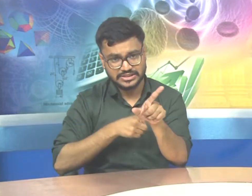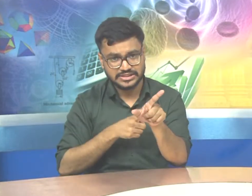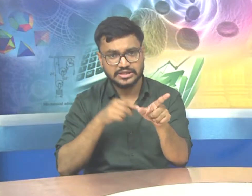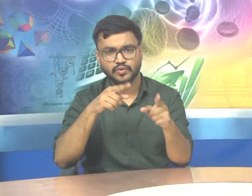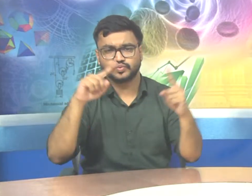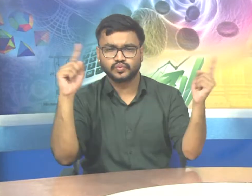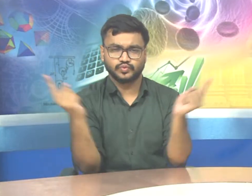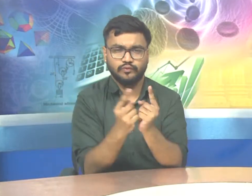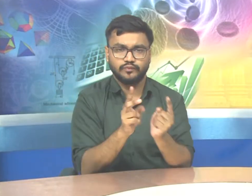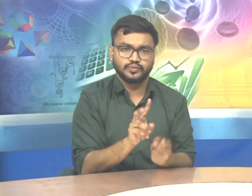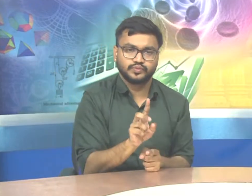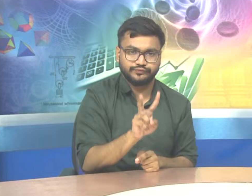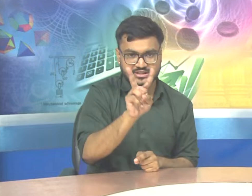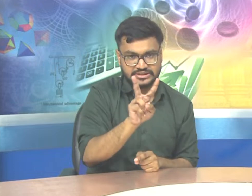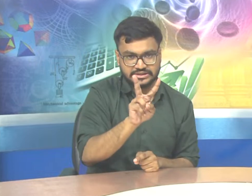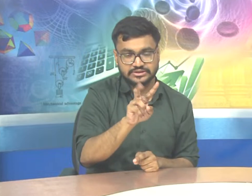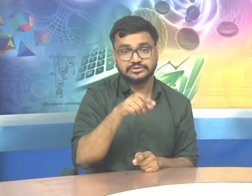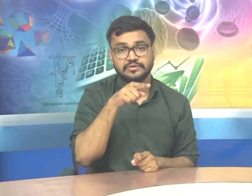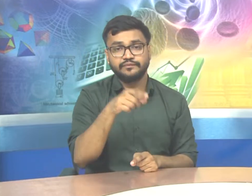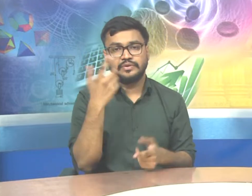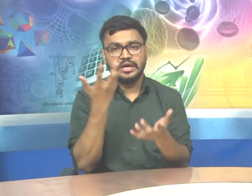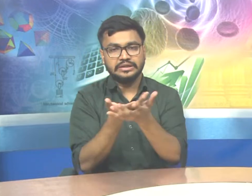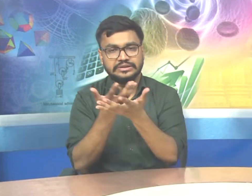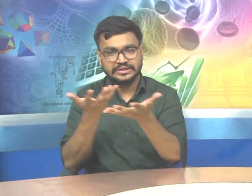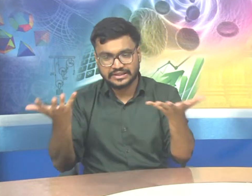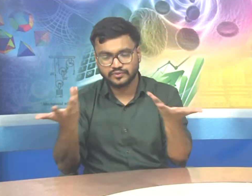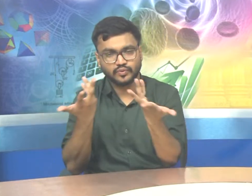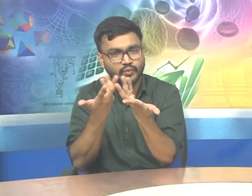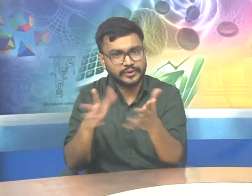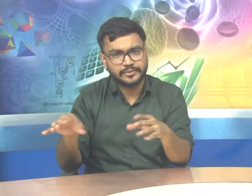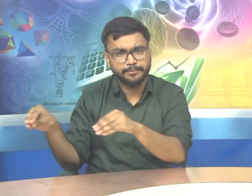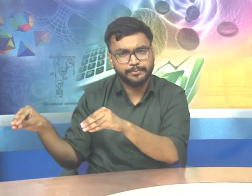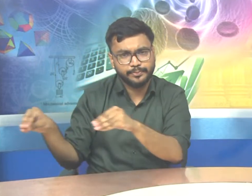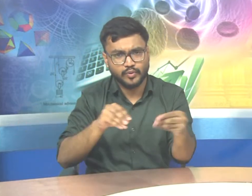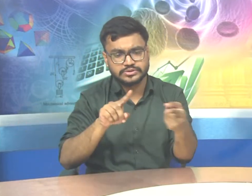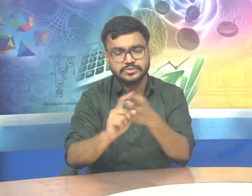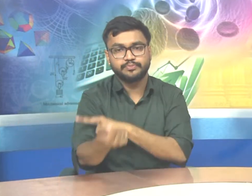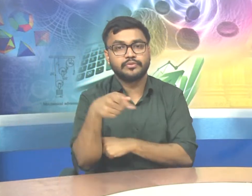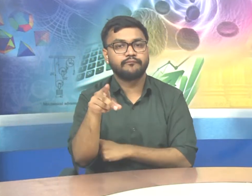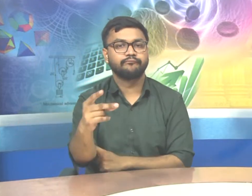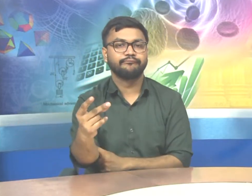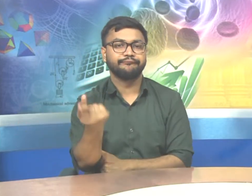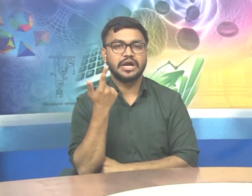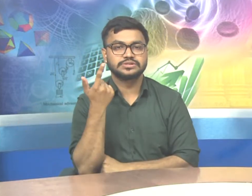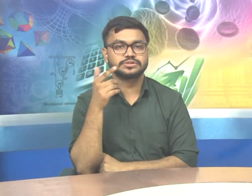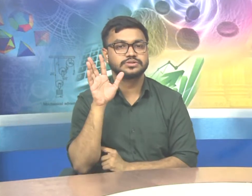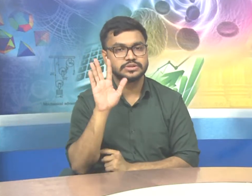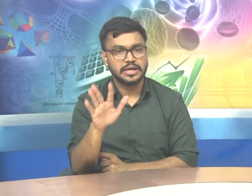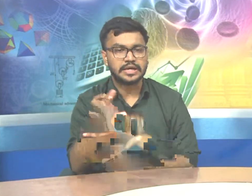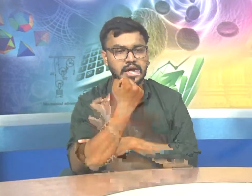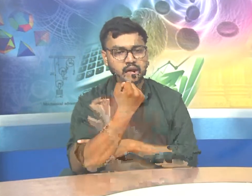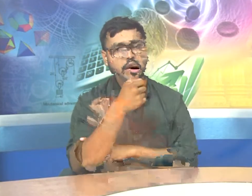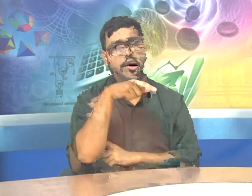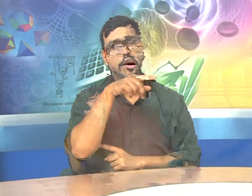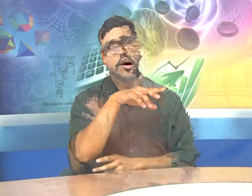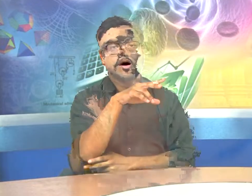it means the faster object has more kinetic energy for the same kinetic